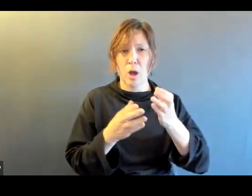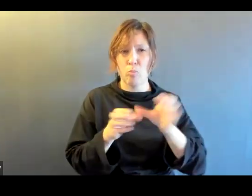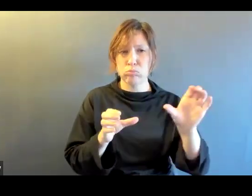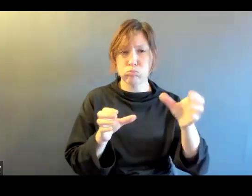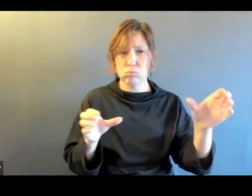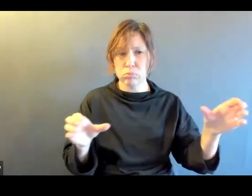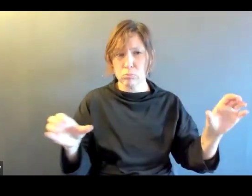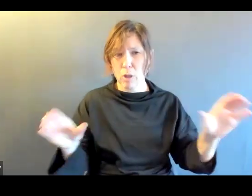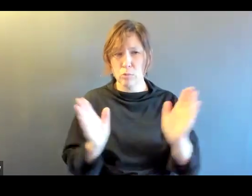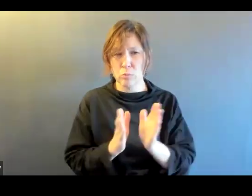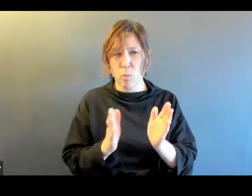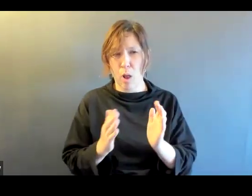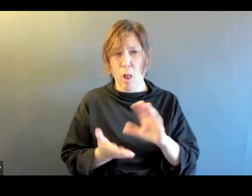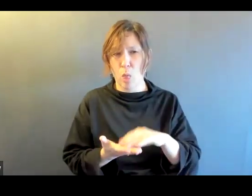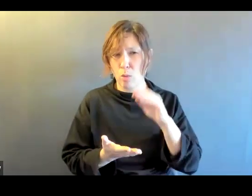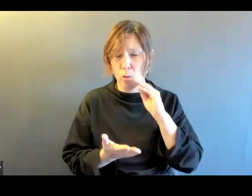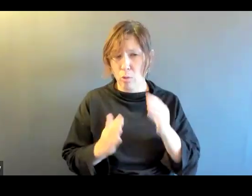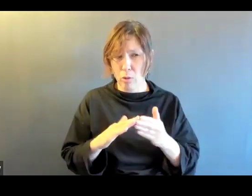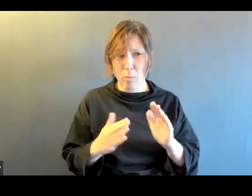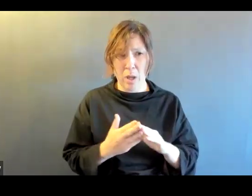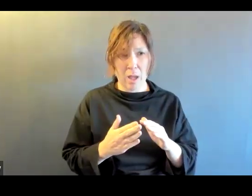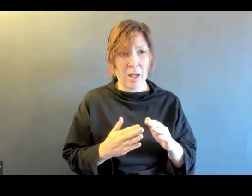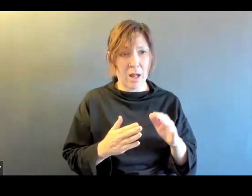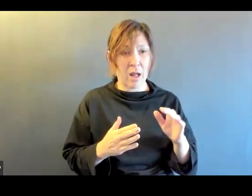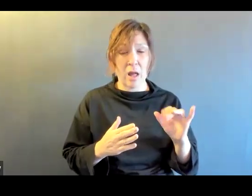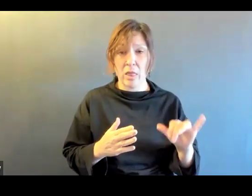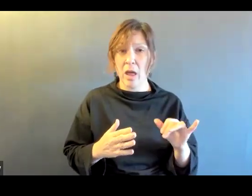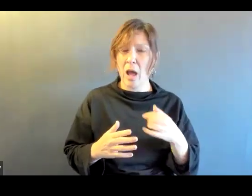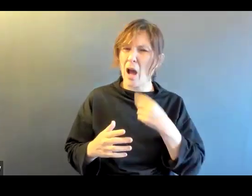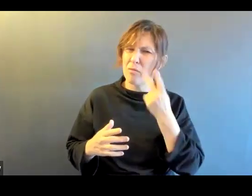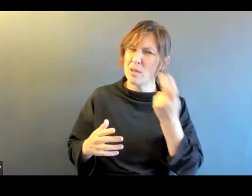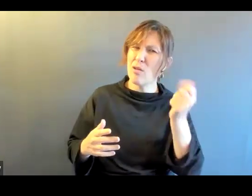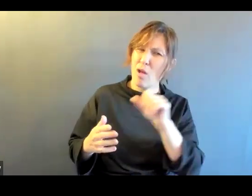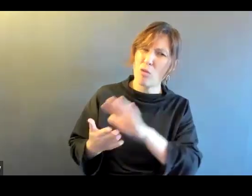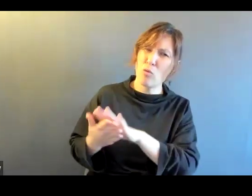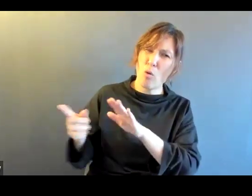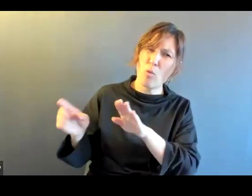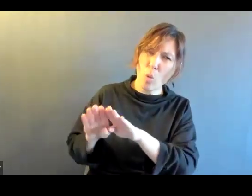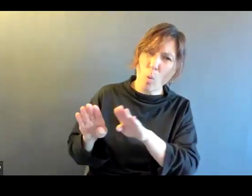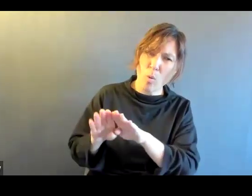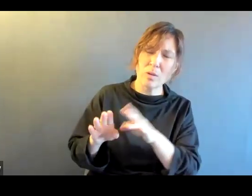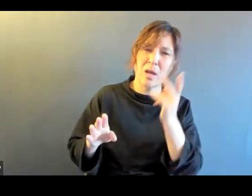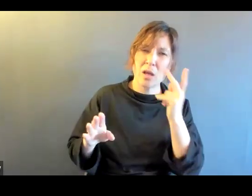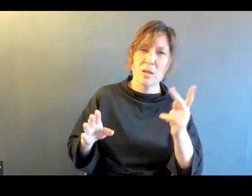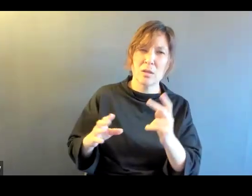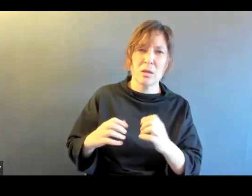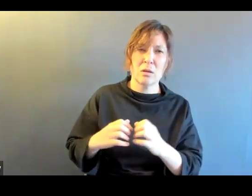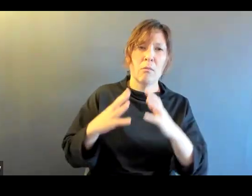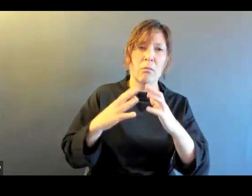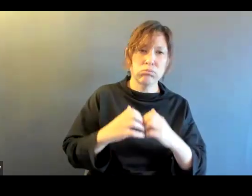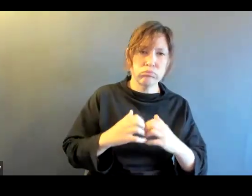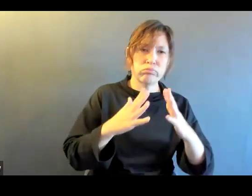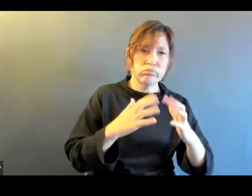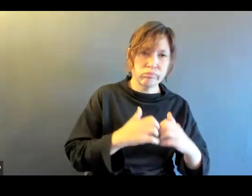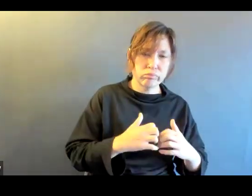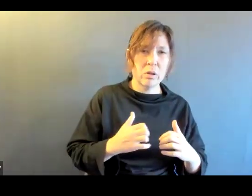schools designed to create community. And I've been through school closures before and restructuring. Never have I seen such a